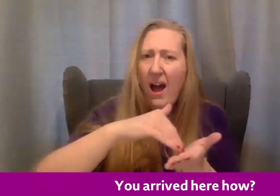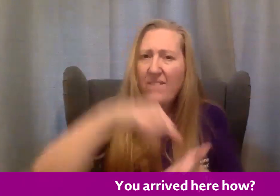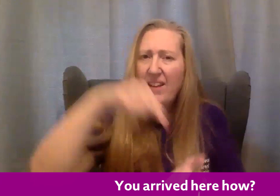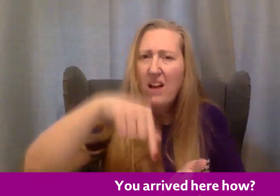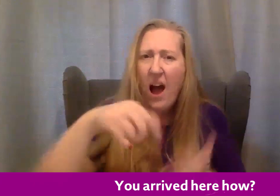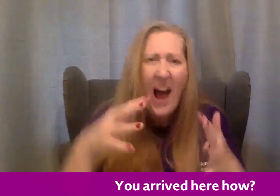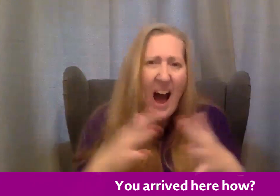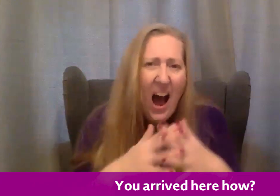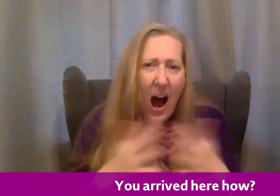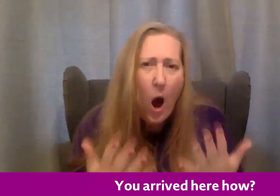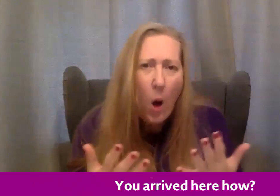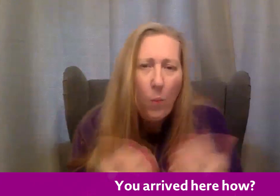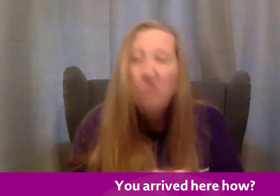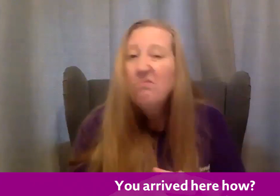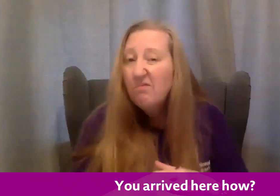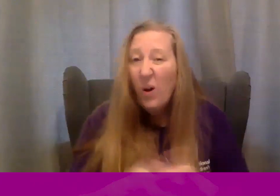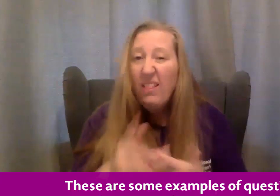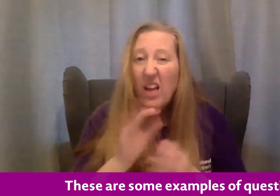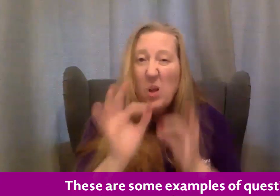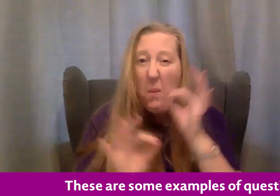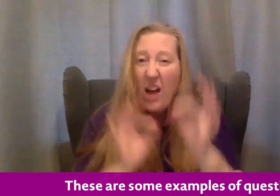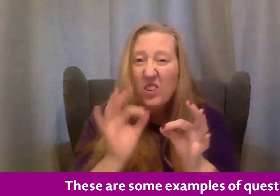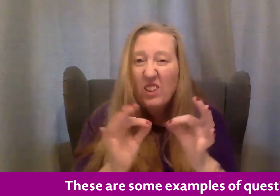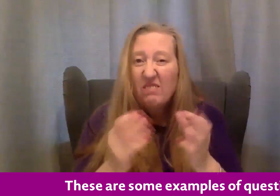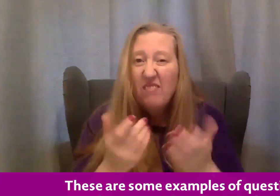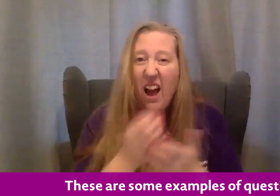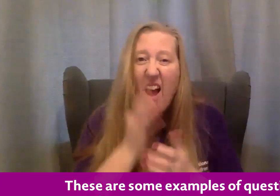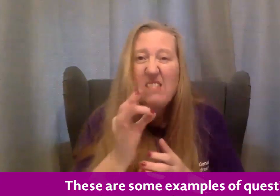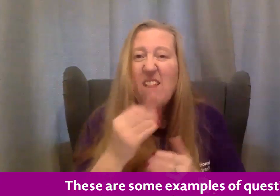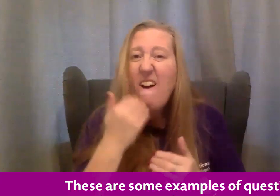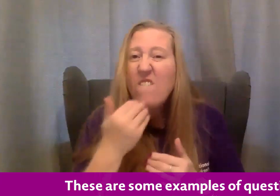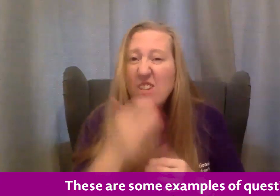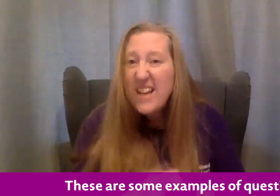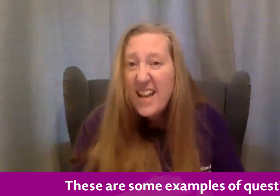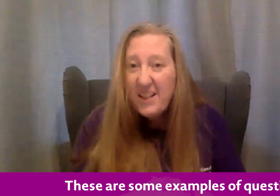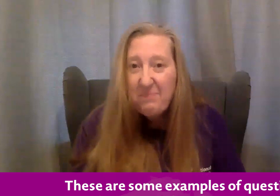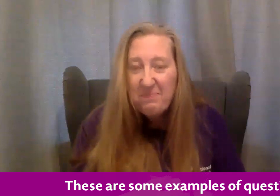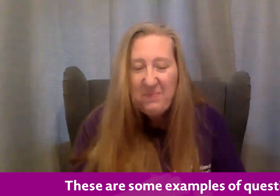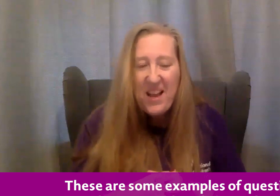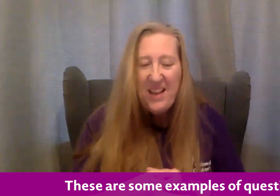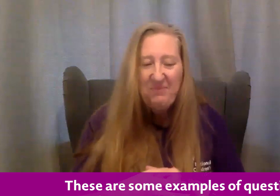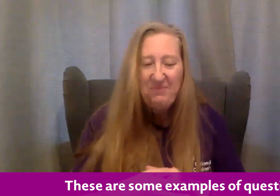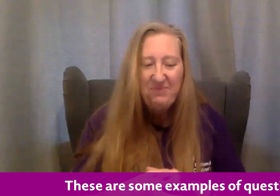You arrived here how? How? These are some examples of questions that you might ask everyday.